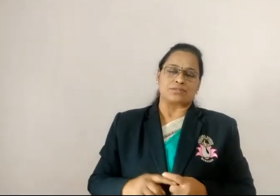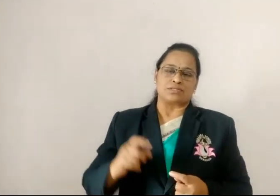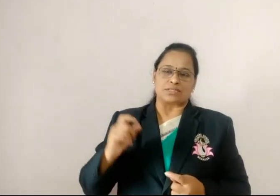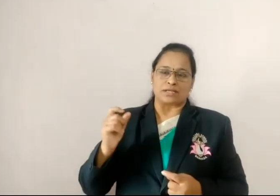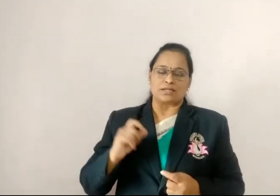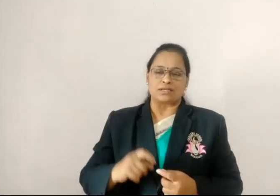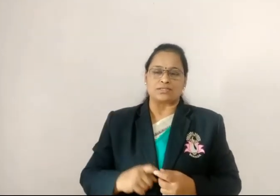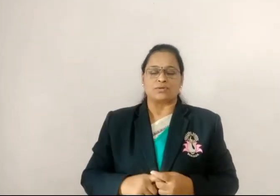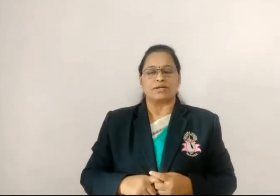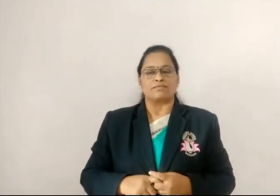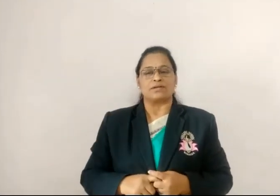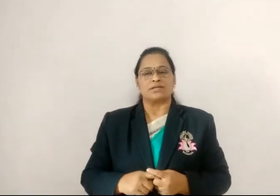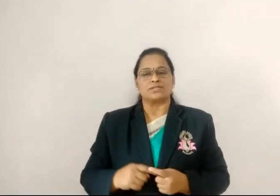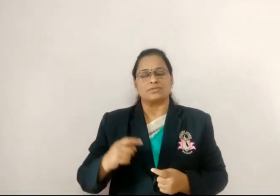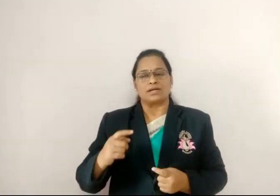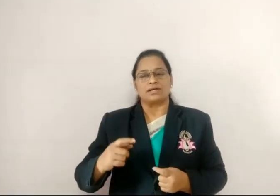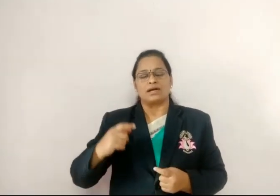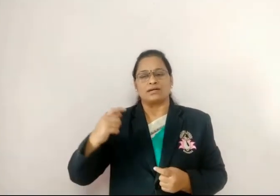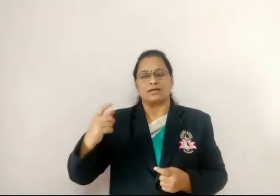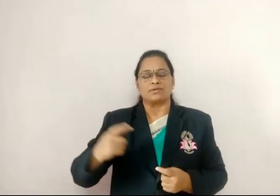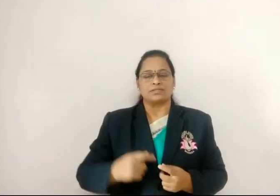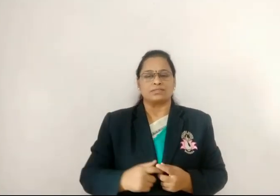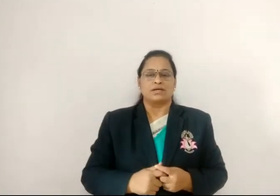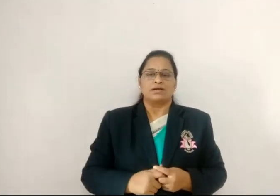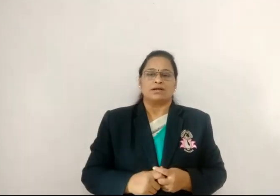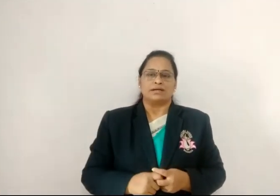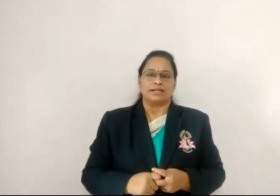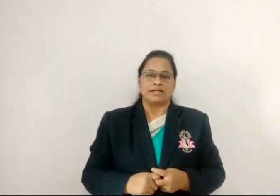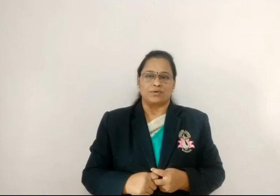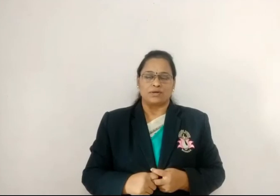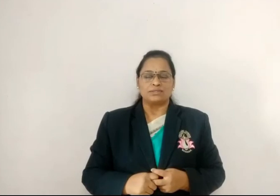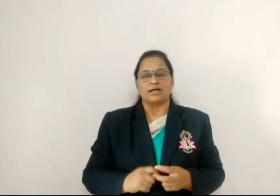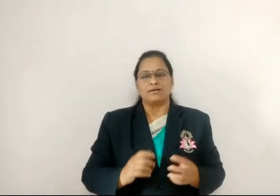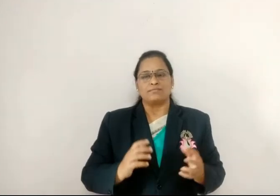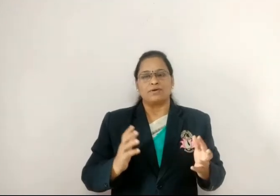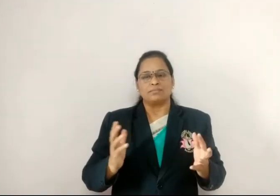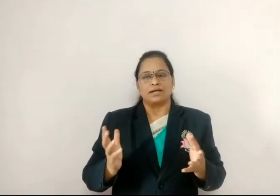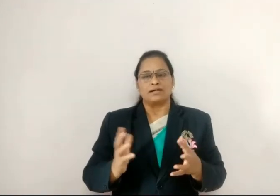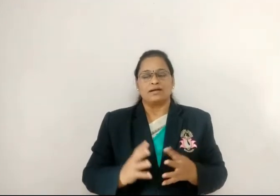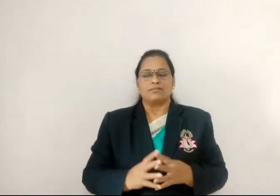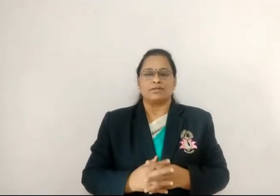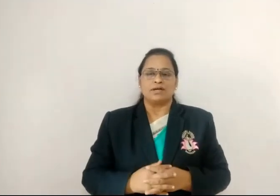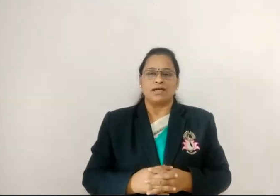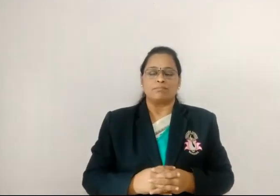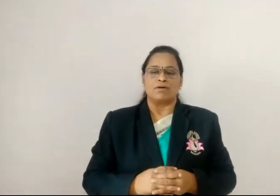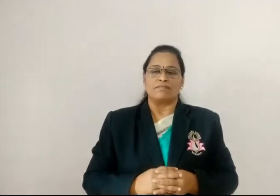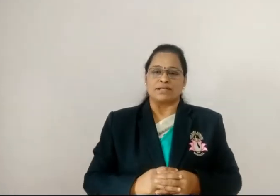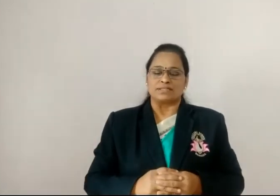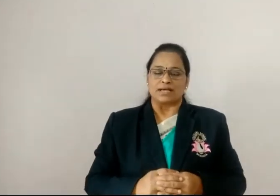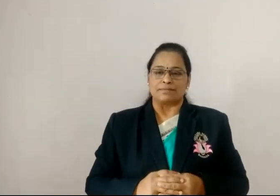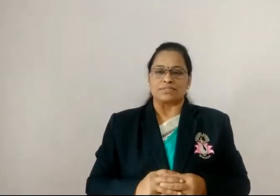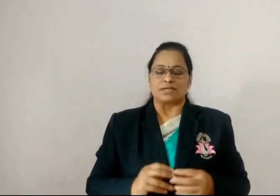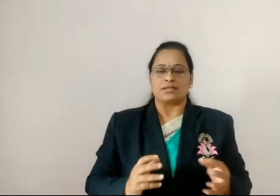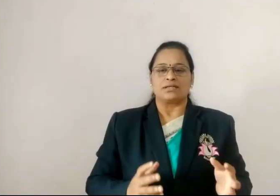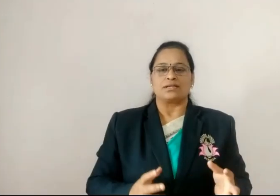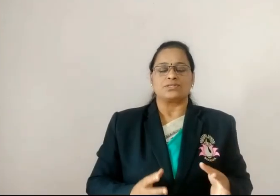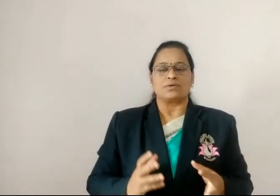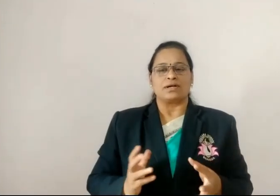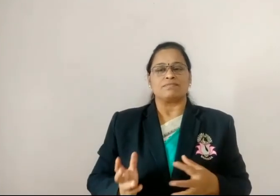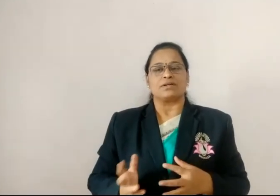this NADH2 and FADH2, they are carrying out this electrons, and from that, with the help of enzymes, NADH2 and